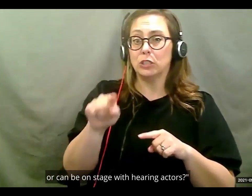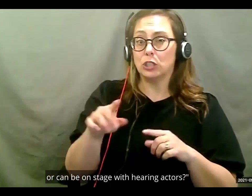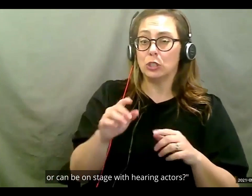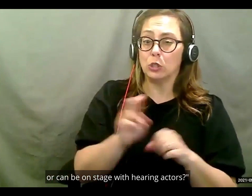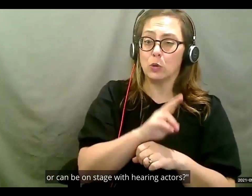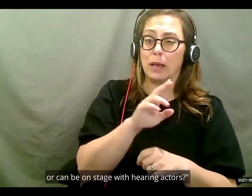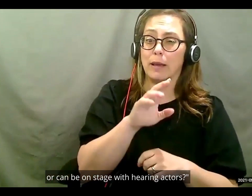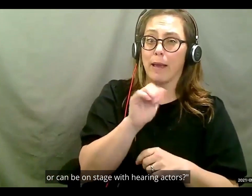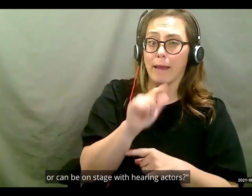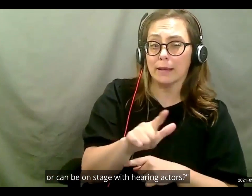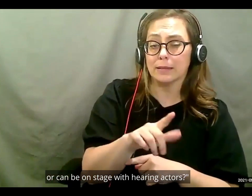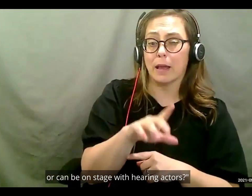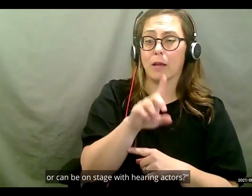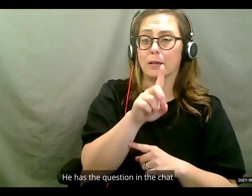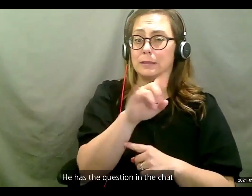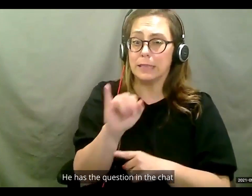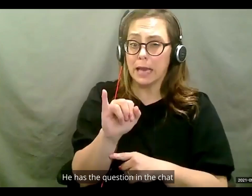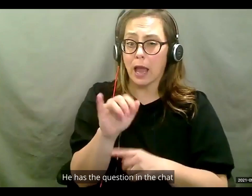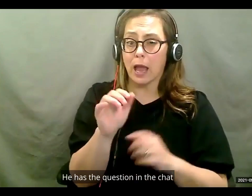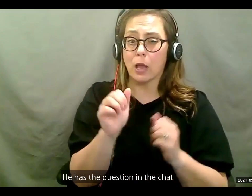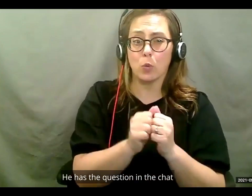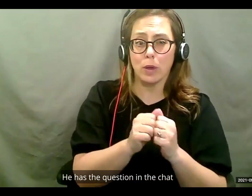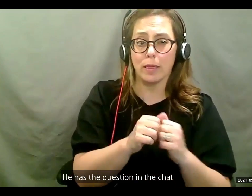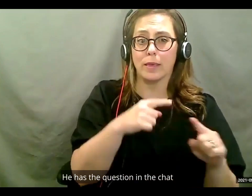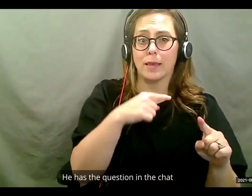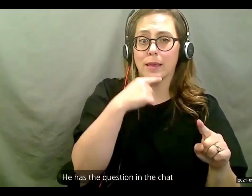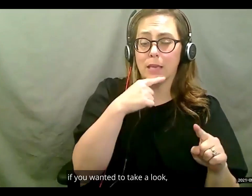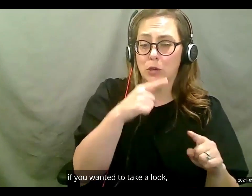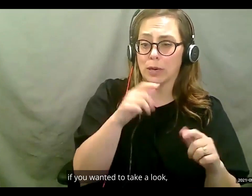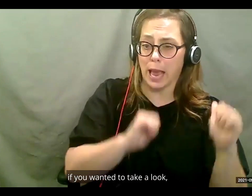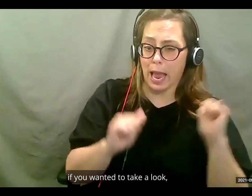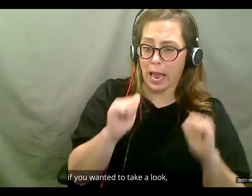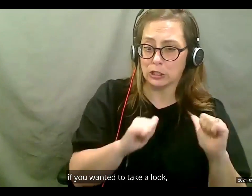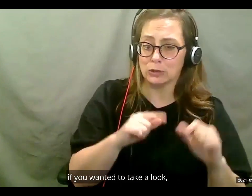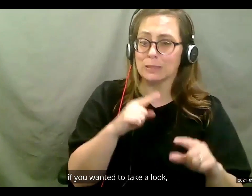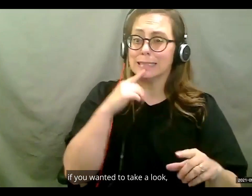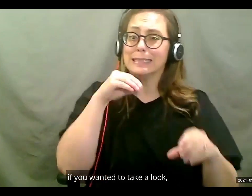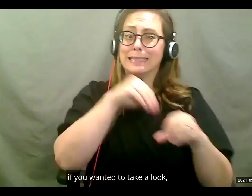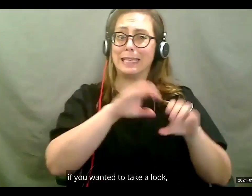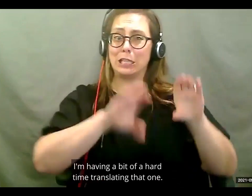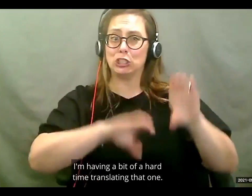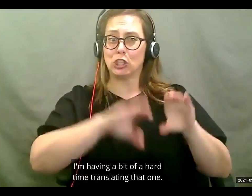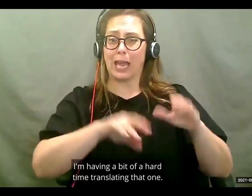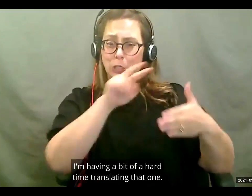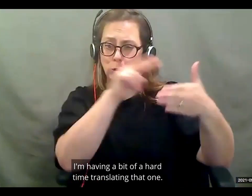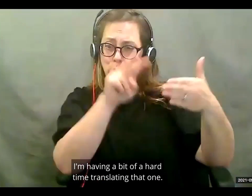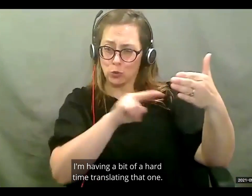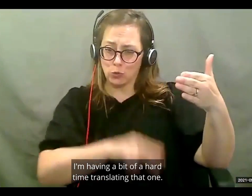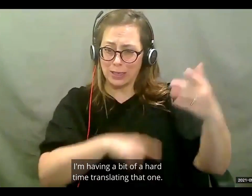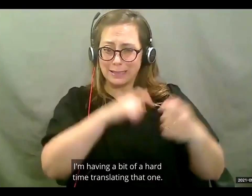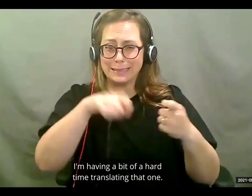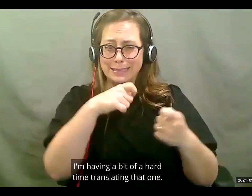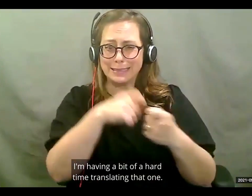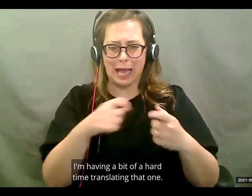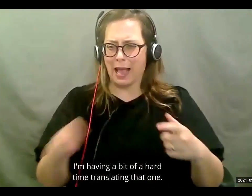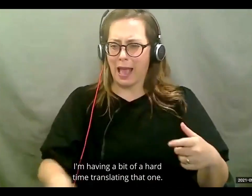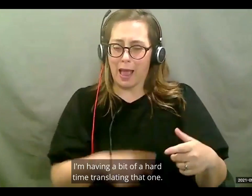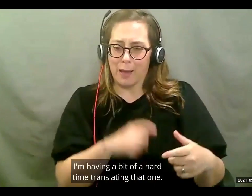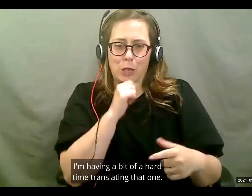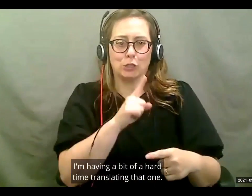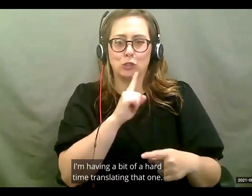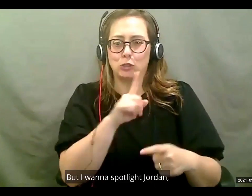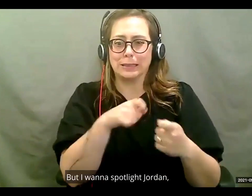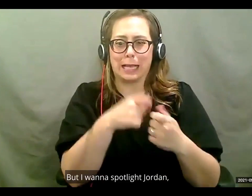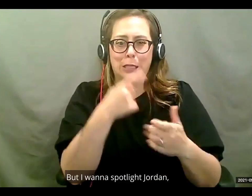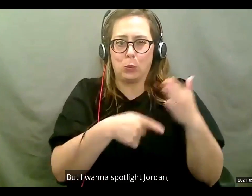can be onstage with hearing actors? He has the question in the chat if you wanted to take a look. I'm having a bit of a hard time translating that